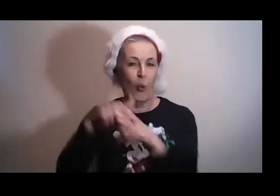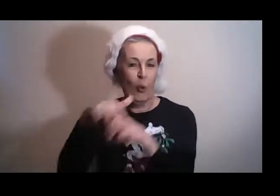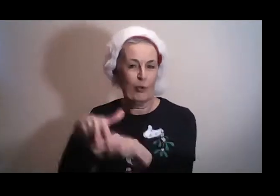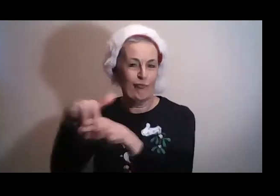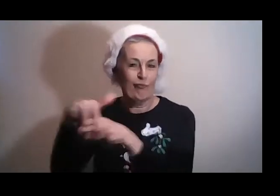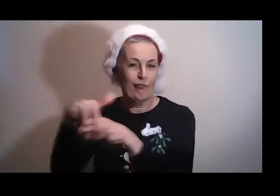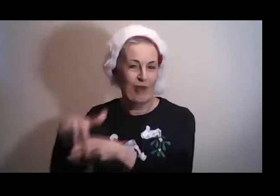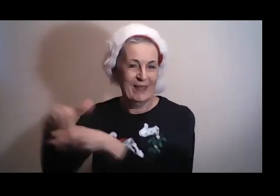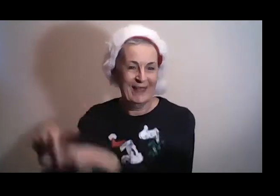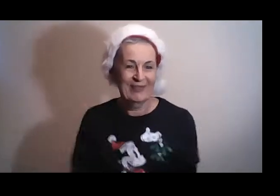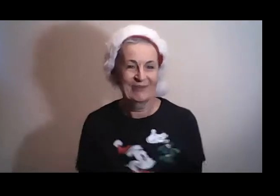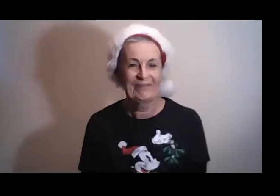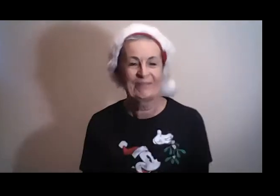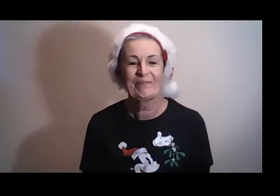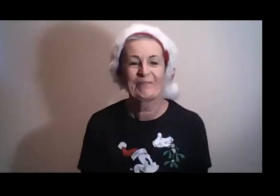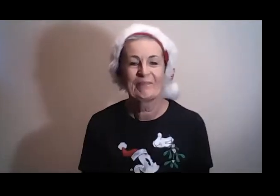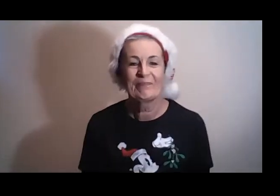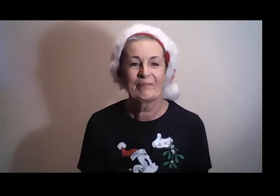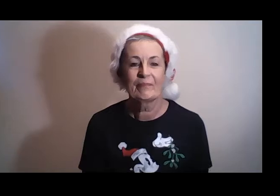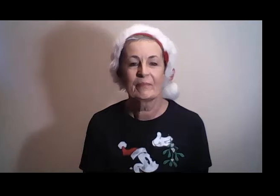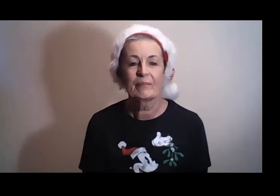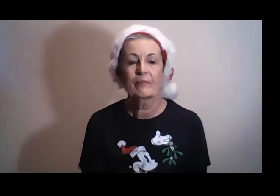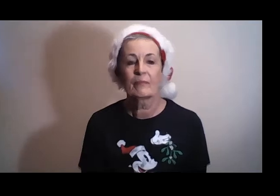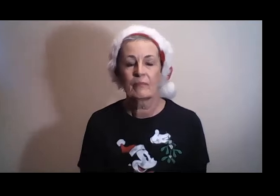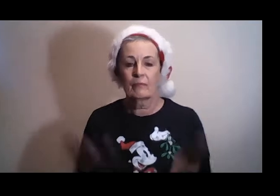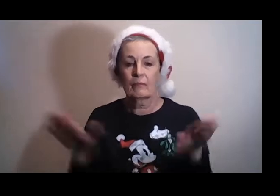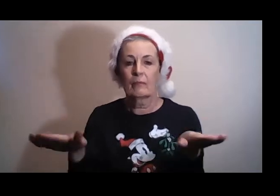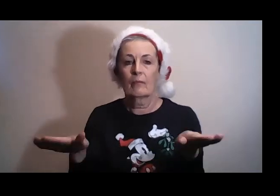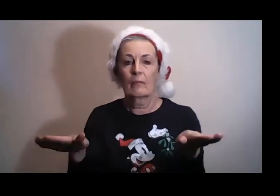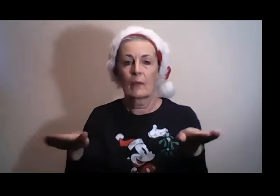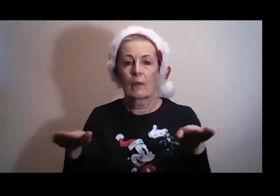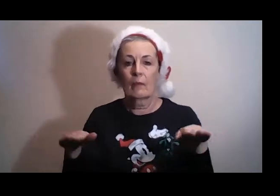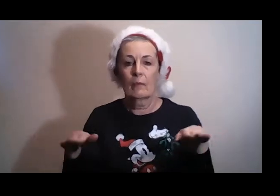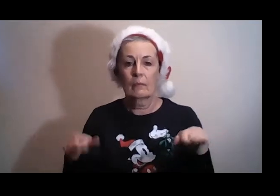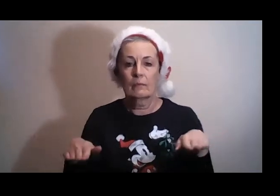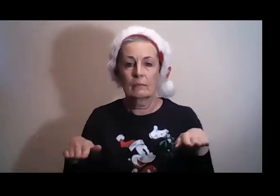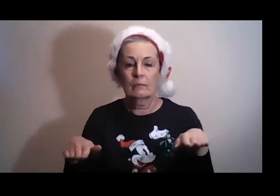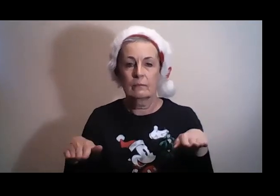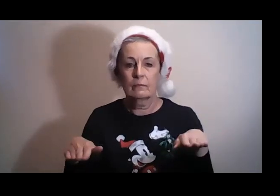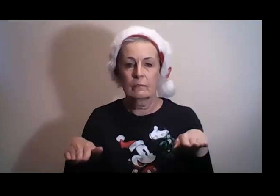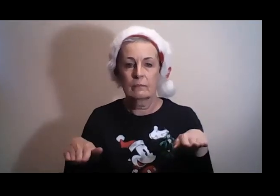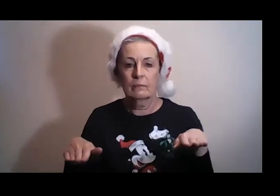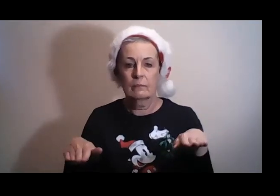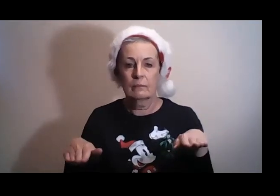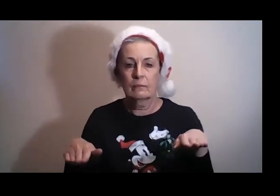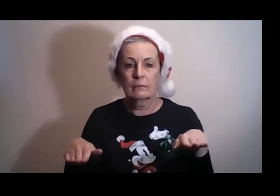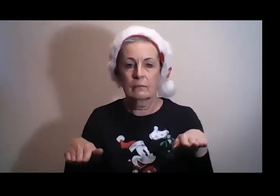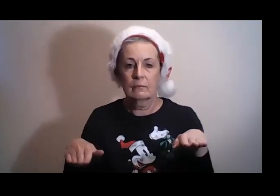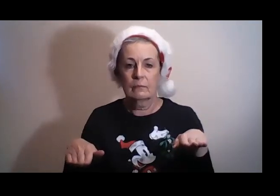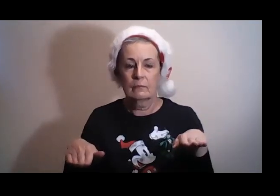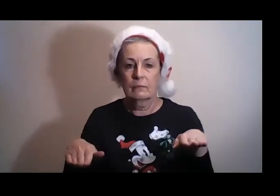the front now. My toes are pointing forward. And what I do, I screw my